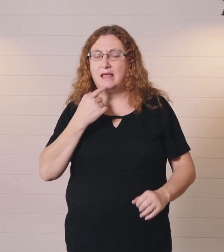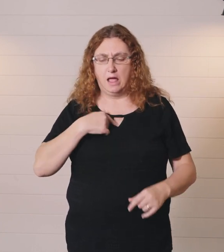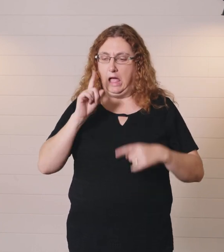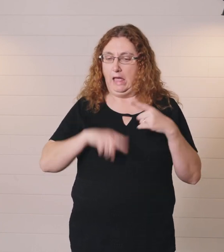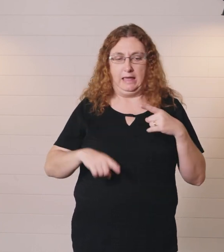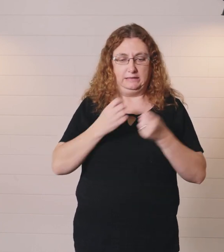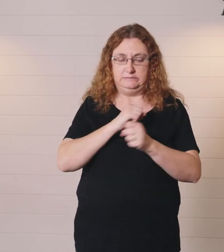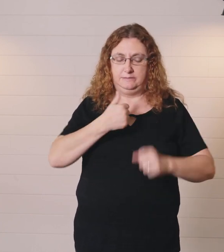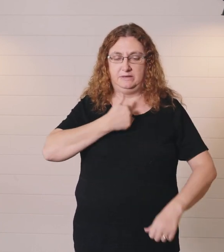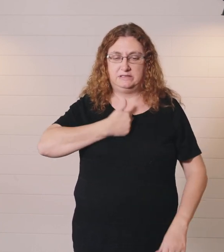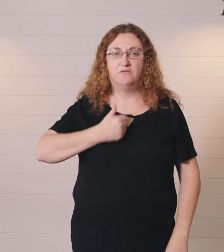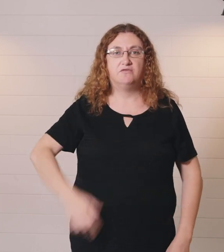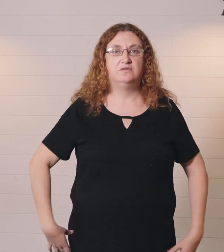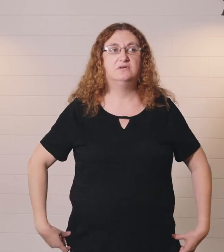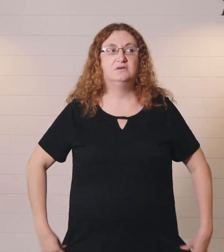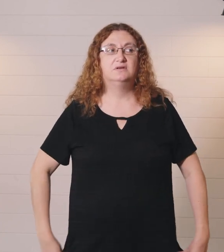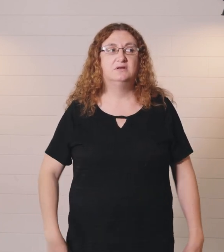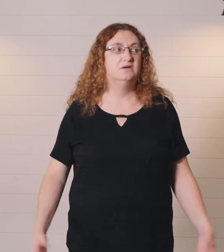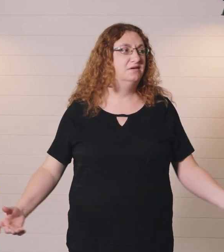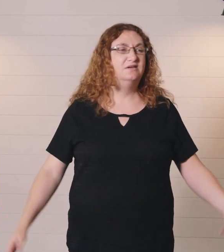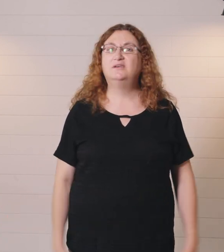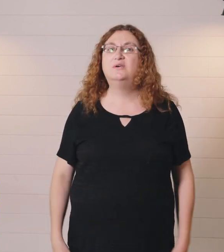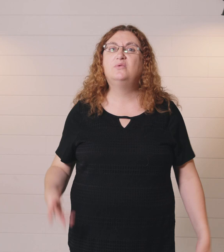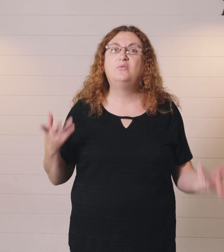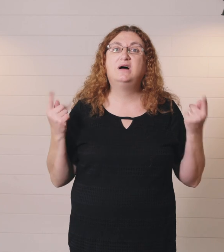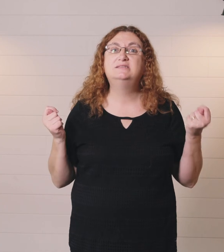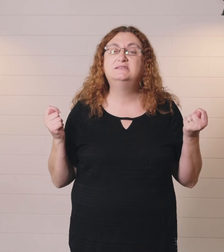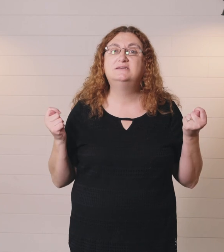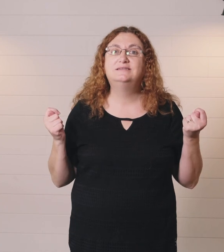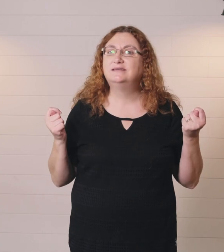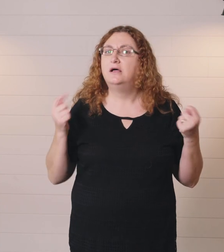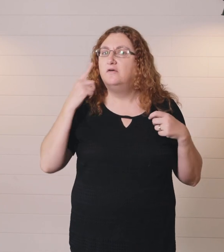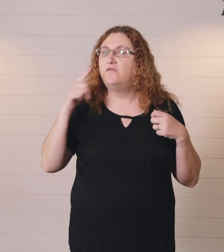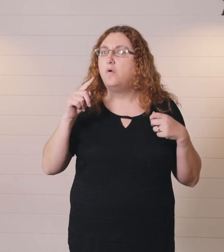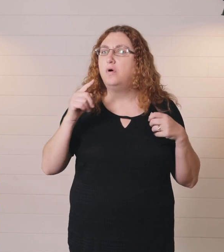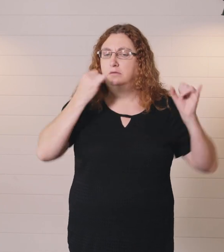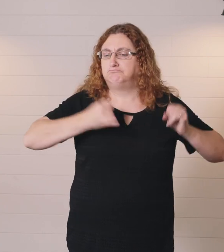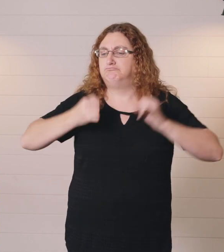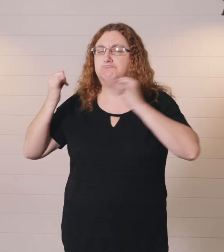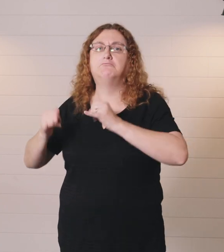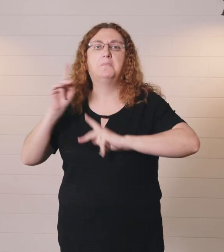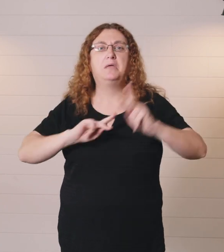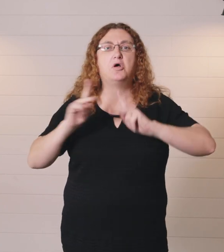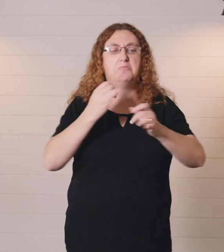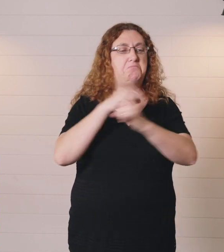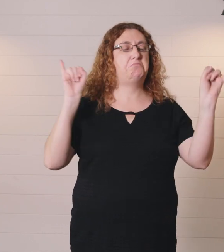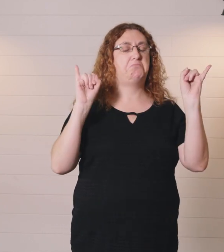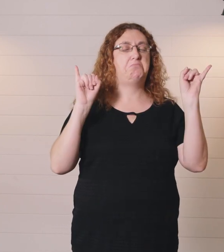do anything to save myself. And for Western-minded, self-made men and